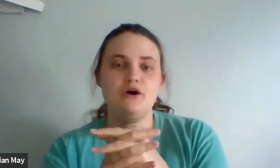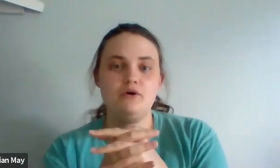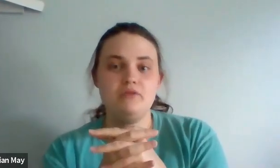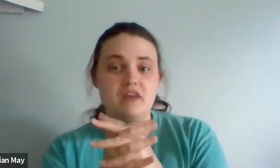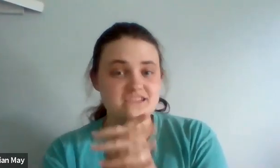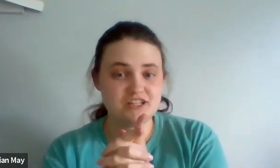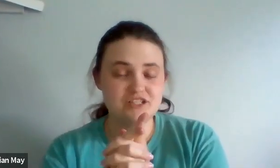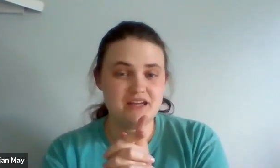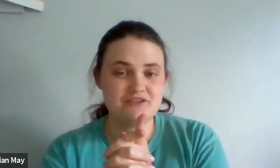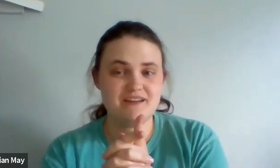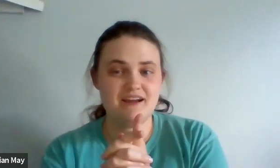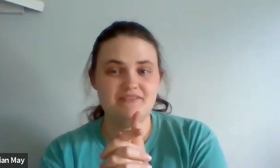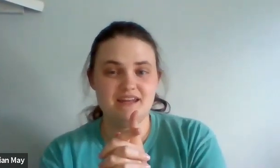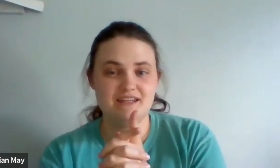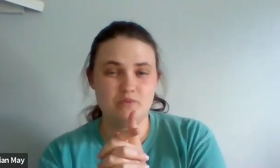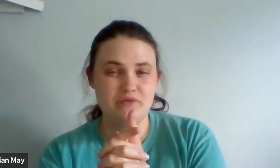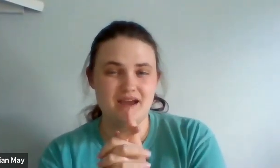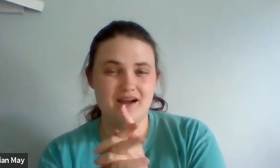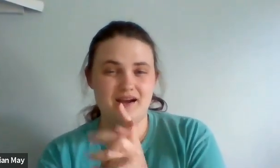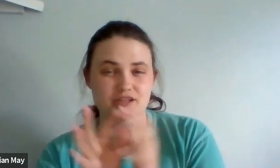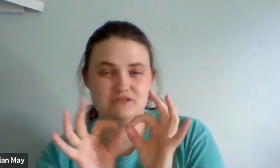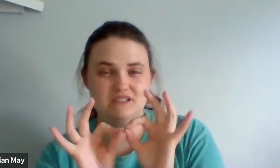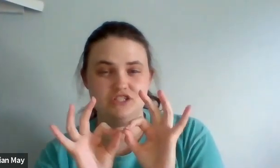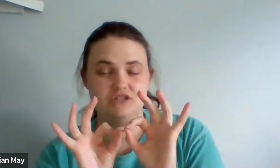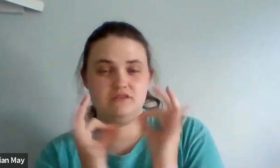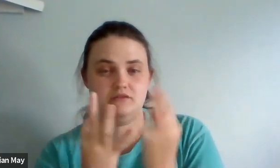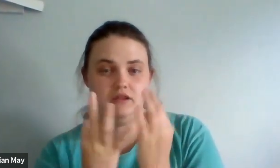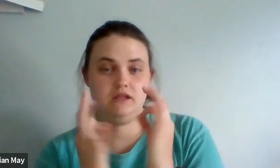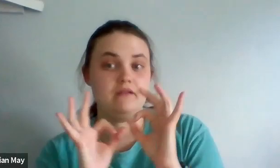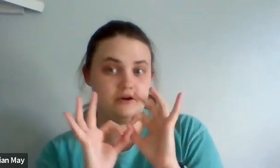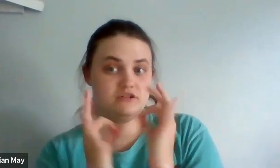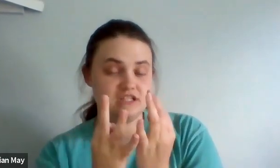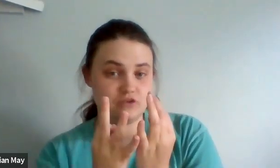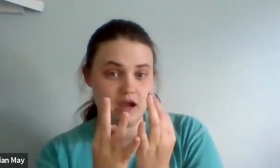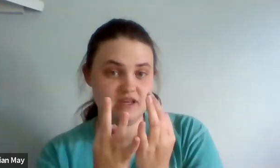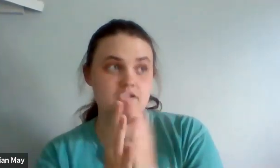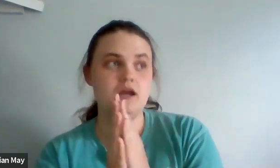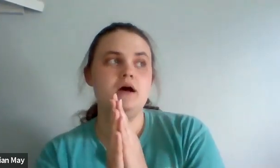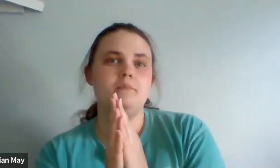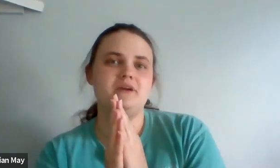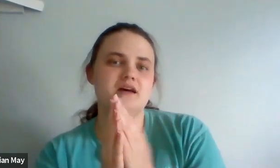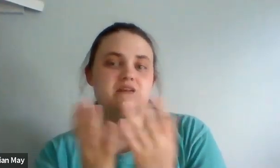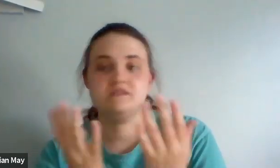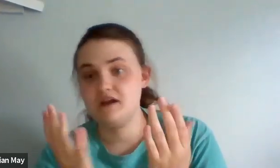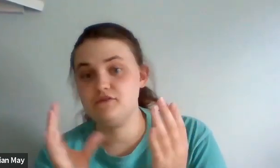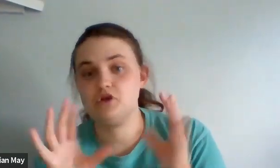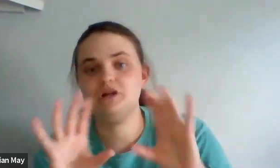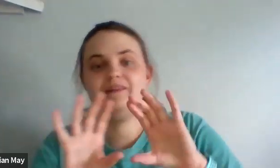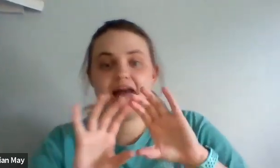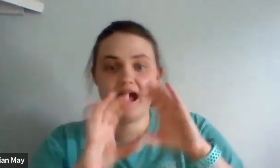So that's actually another sign that is one that uses the letter to describe it, because like the sign for